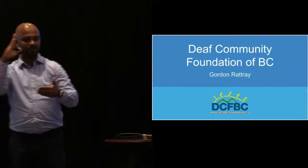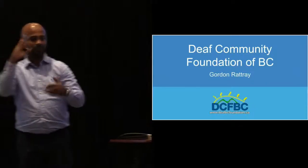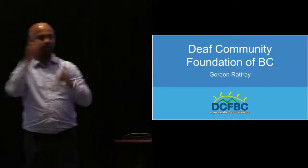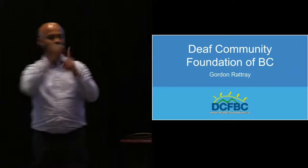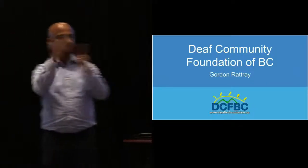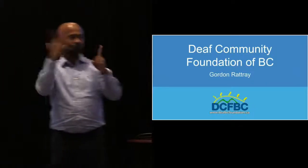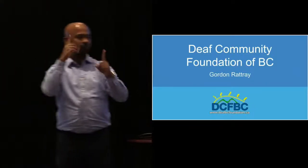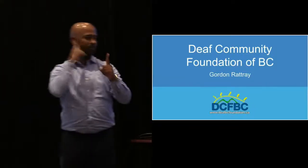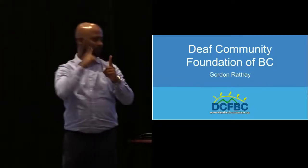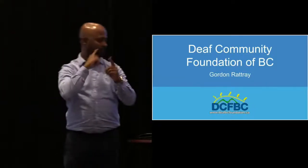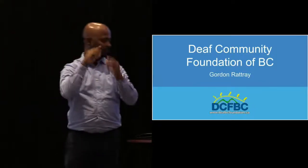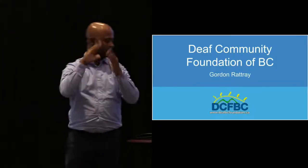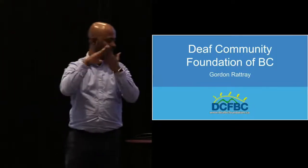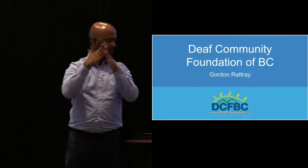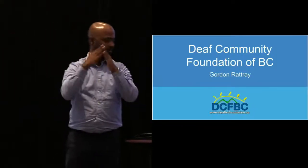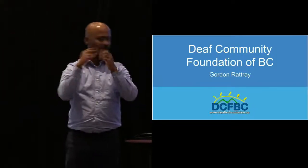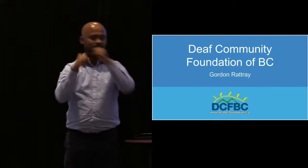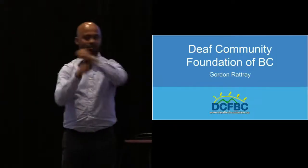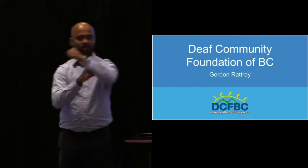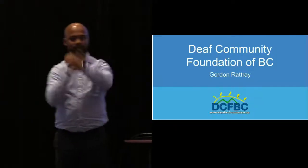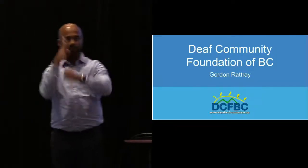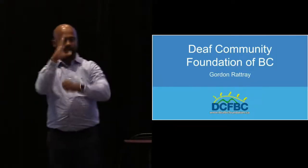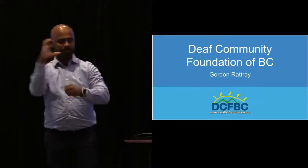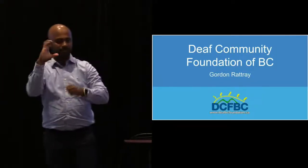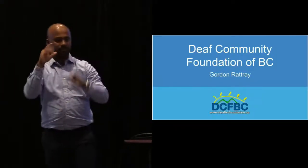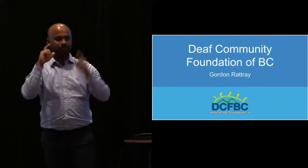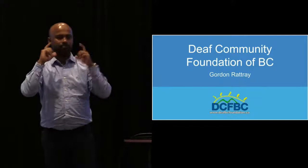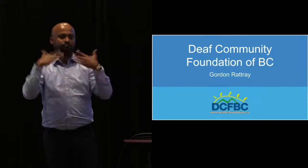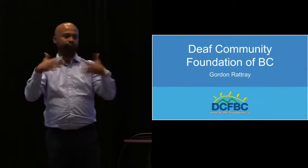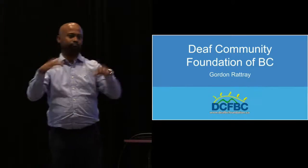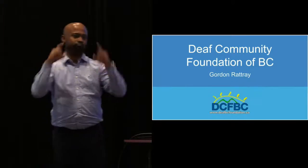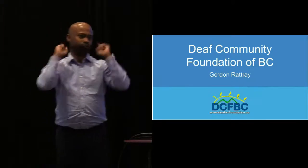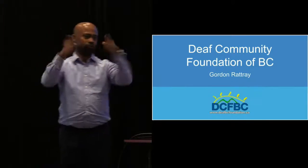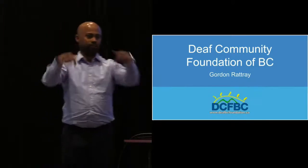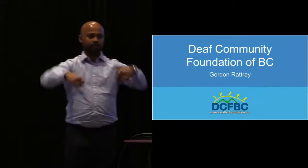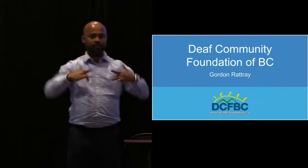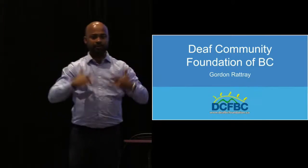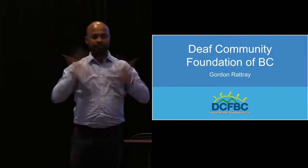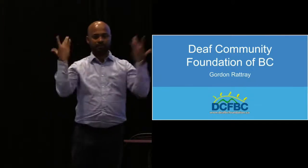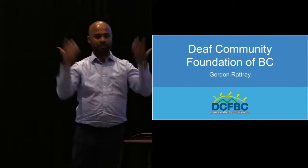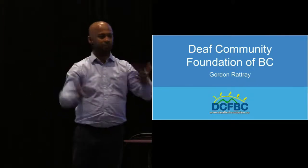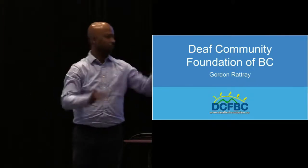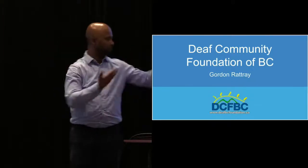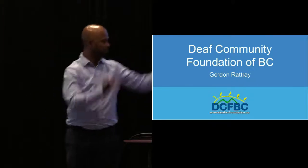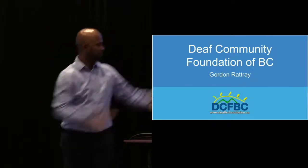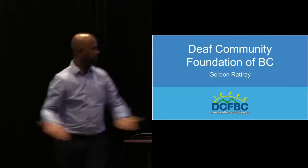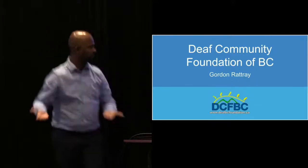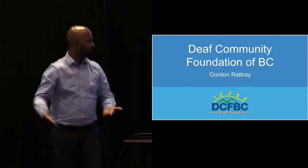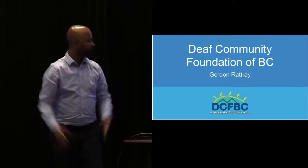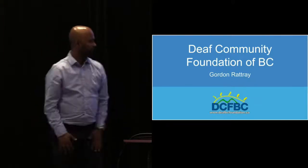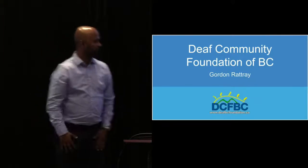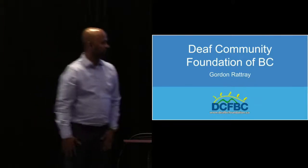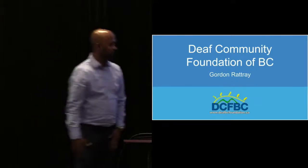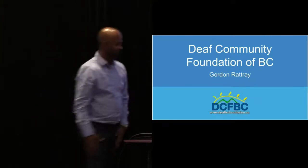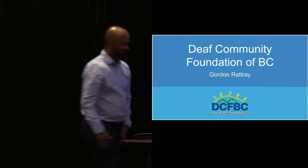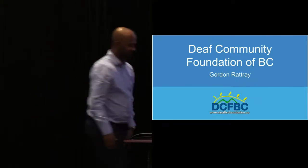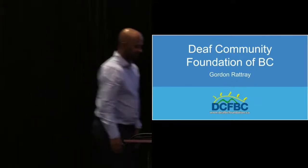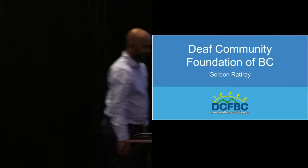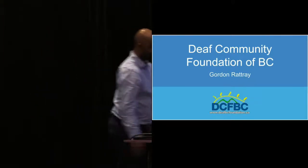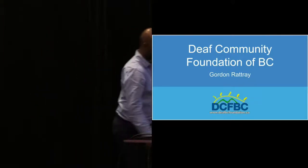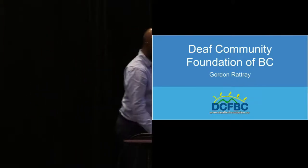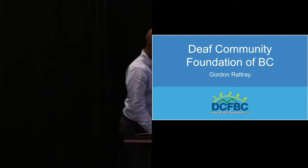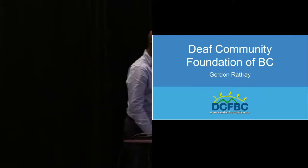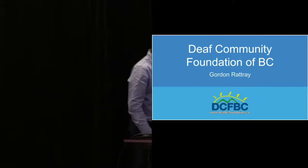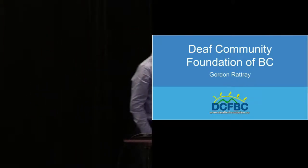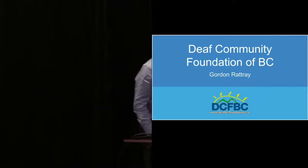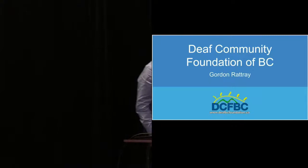Next, representing DCF, which stands for Deaf Community Foundation of BC, which is also a sponsor of the